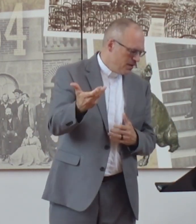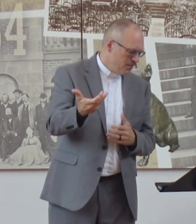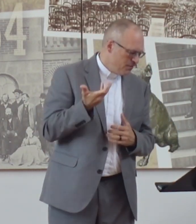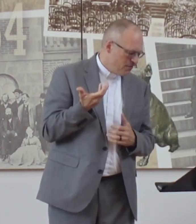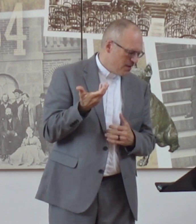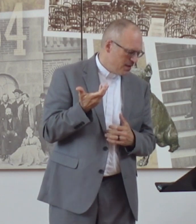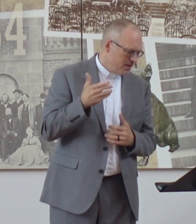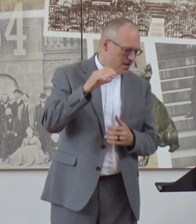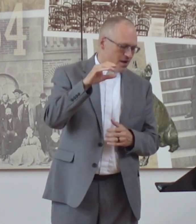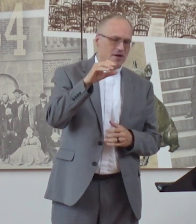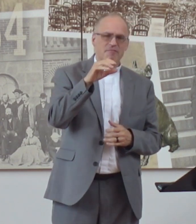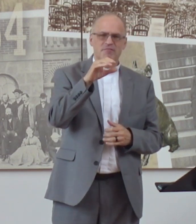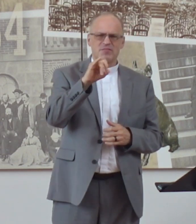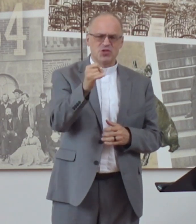So I would like to invite